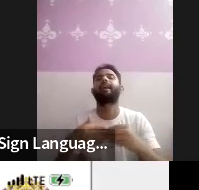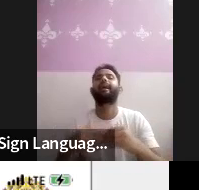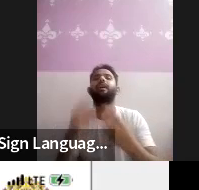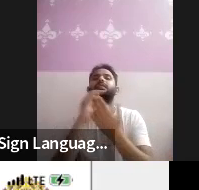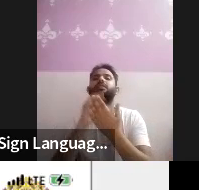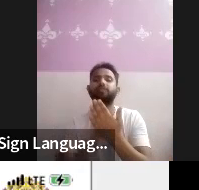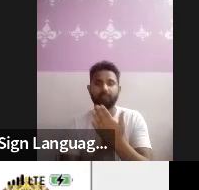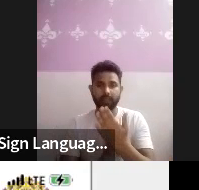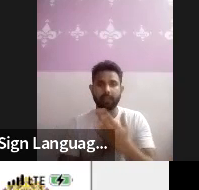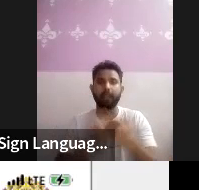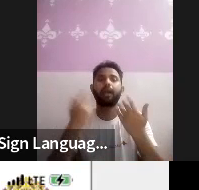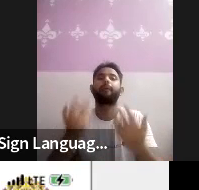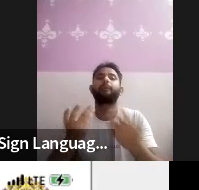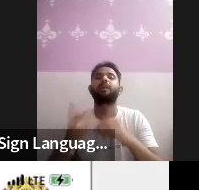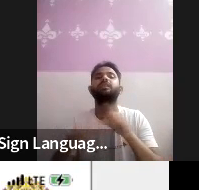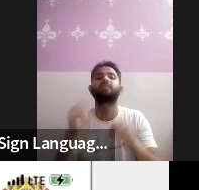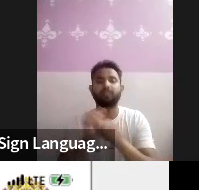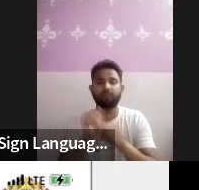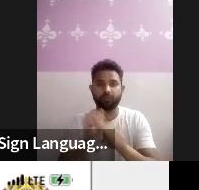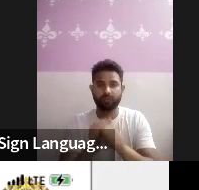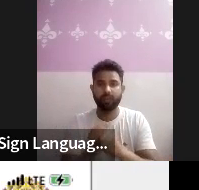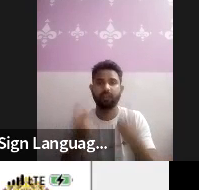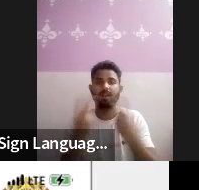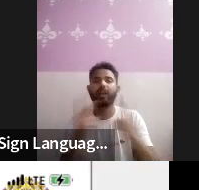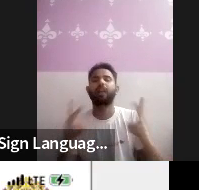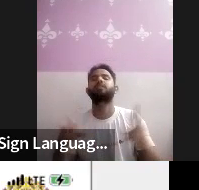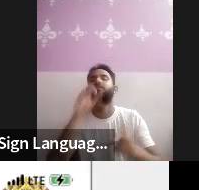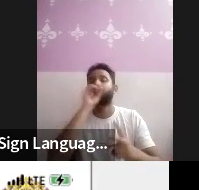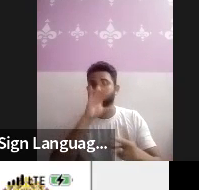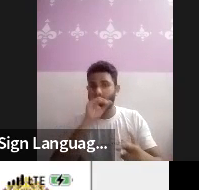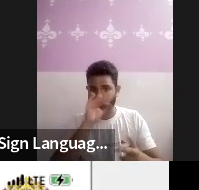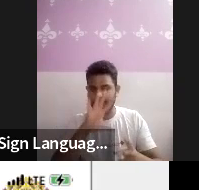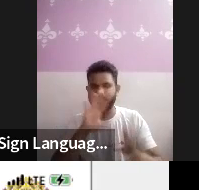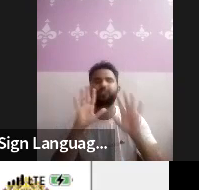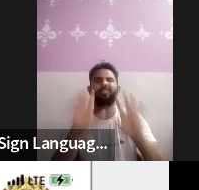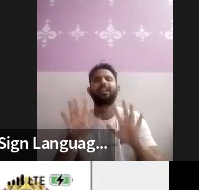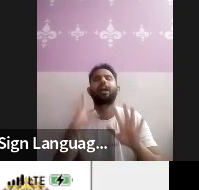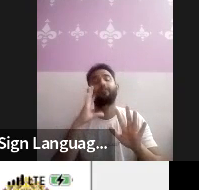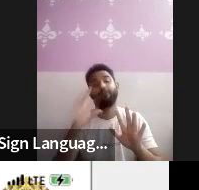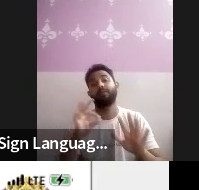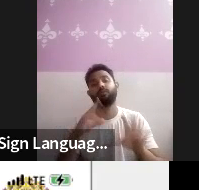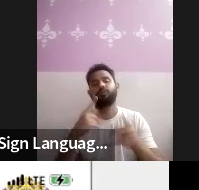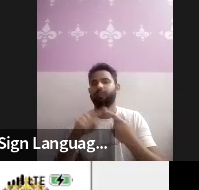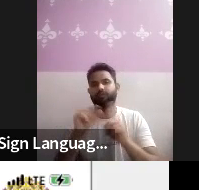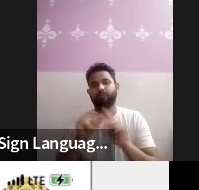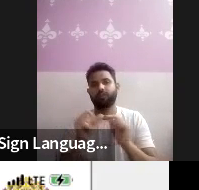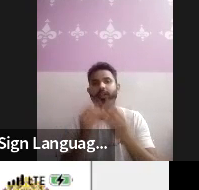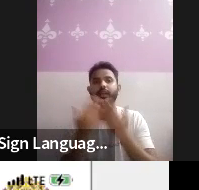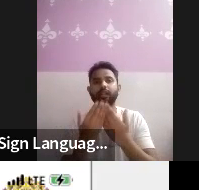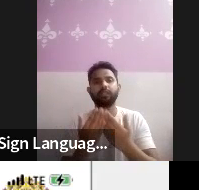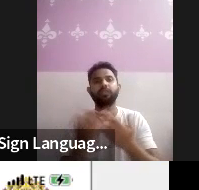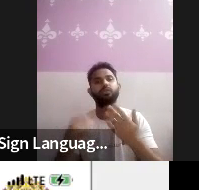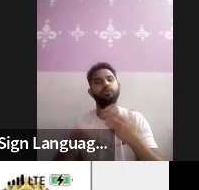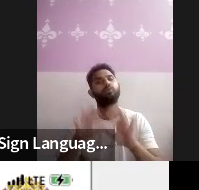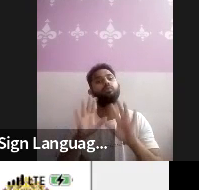be too time-consuming. So if it's clickable, it'll be a lot easier and more rewarding also.